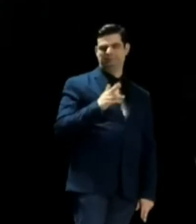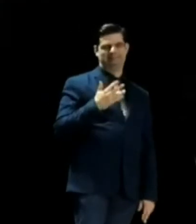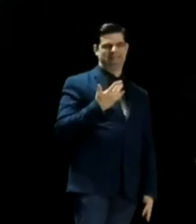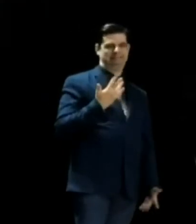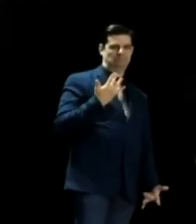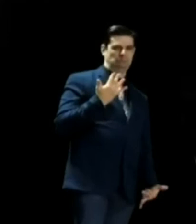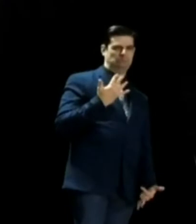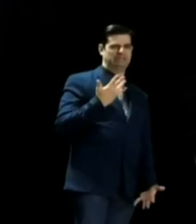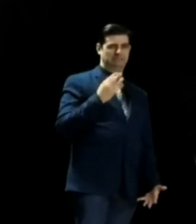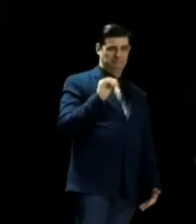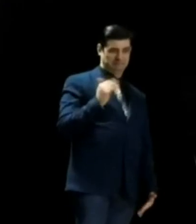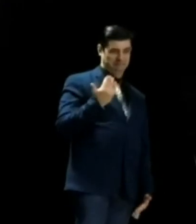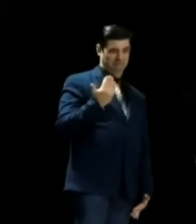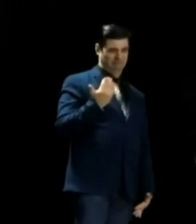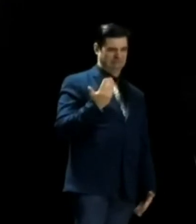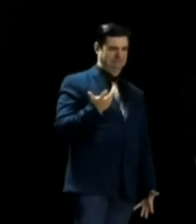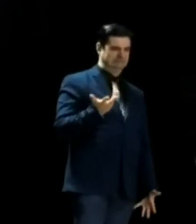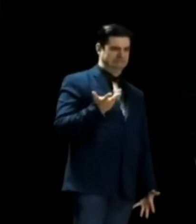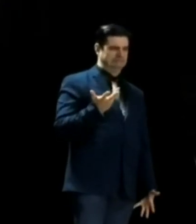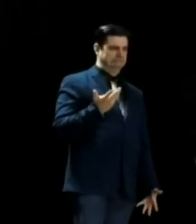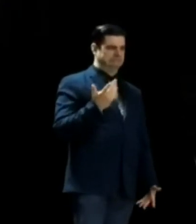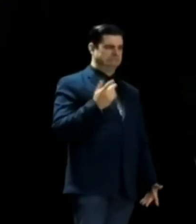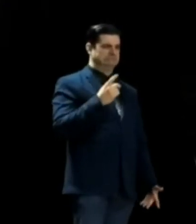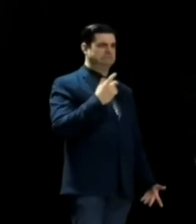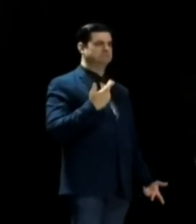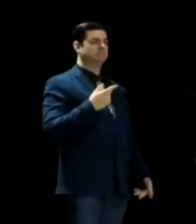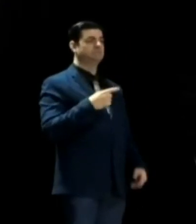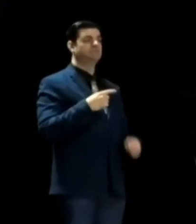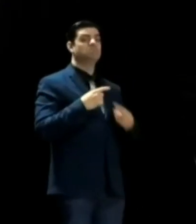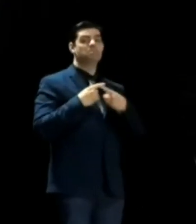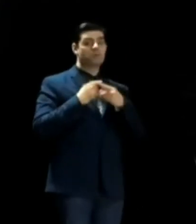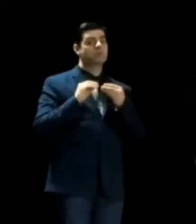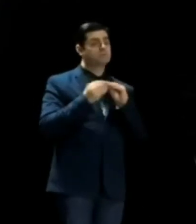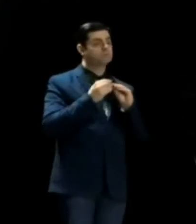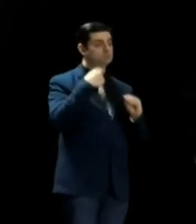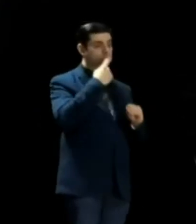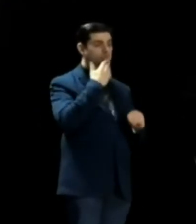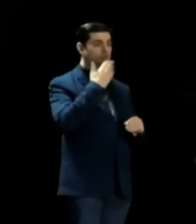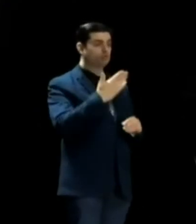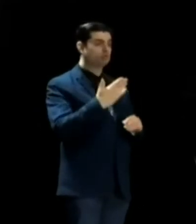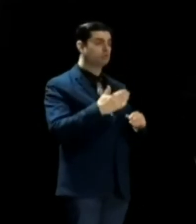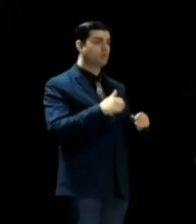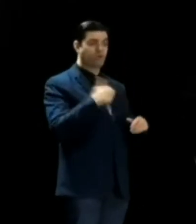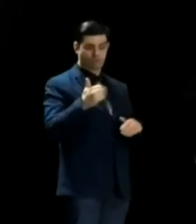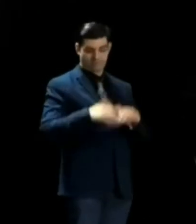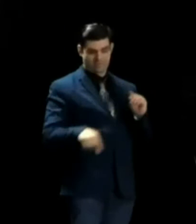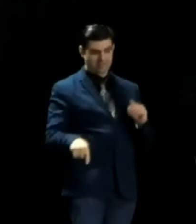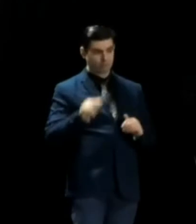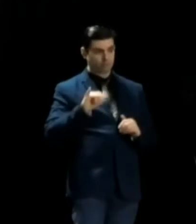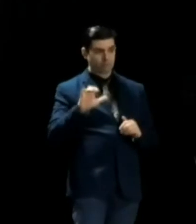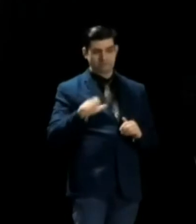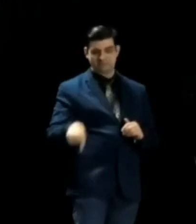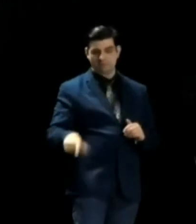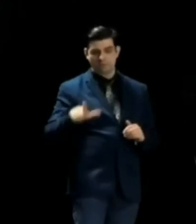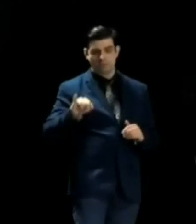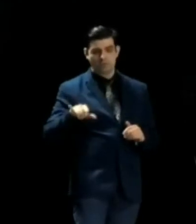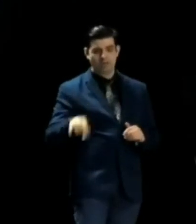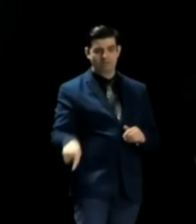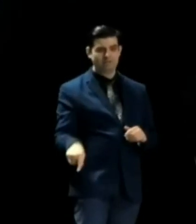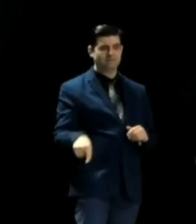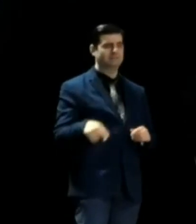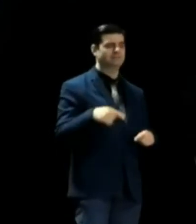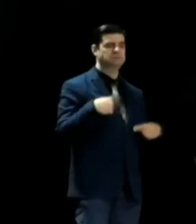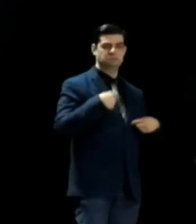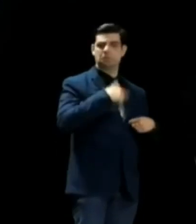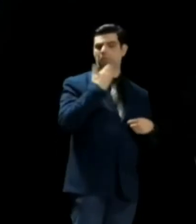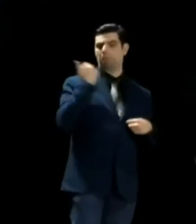be the case. We're in better shape than many other communities, but we're not out of the woods yet. This needs to get better. This yellow curve